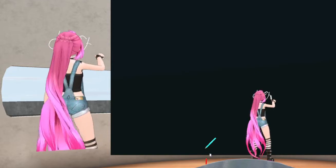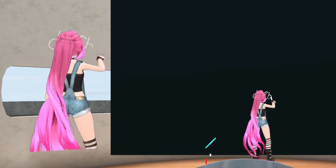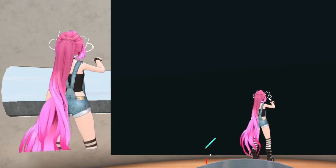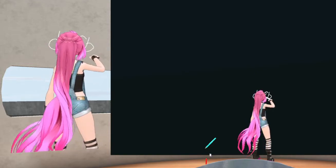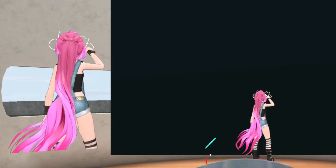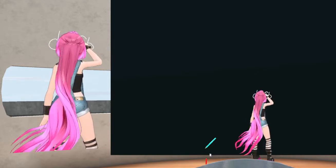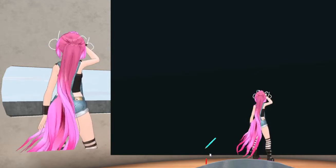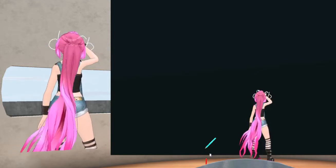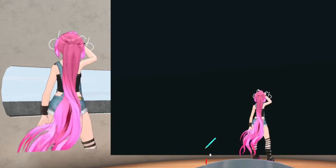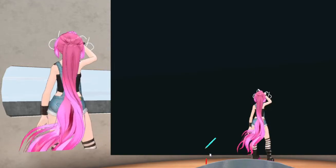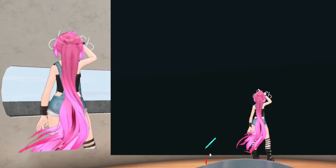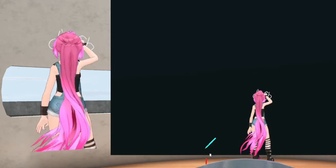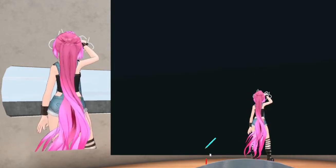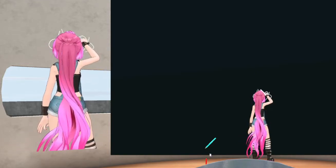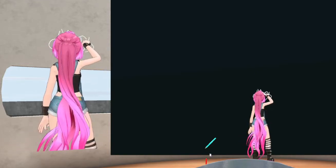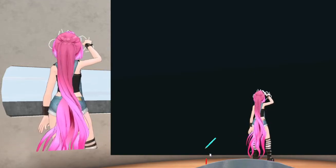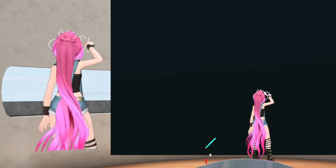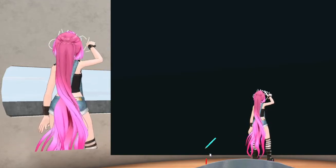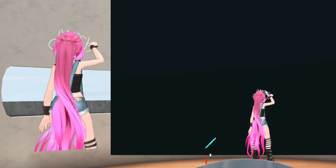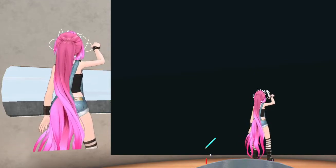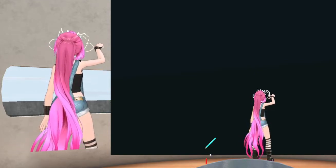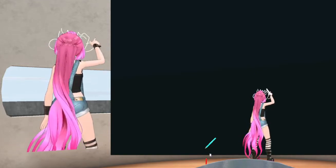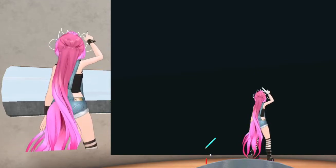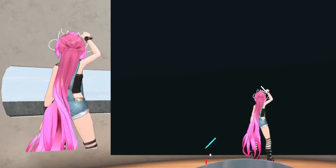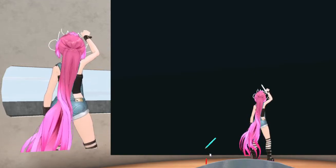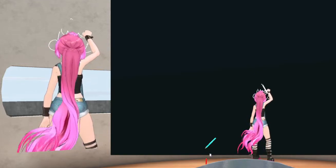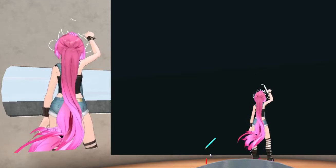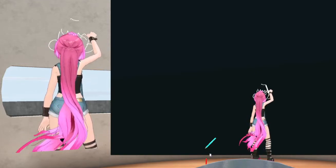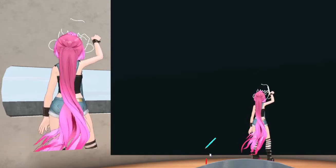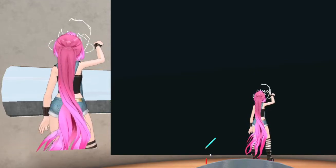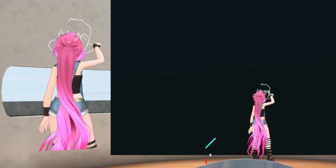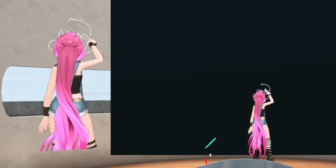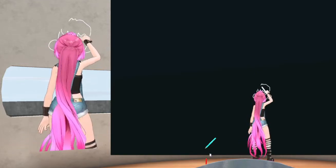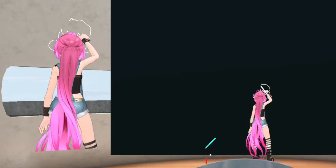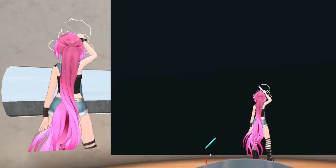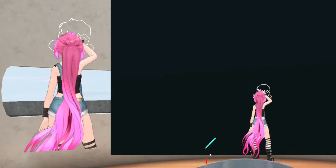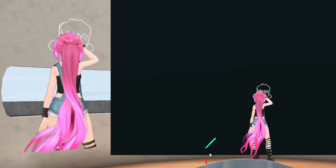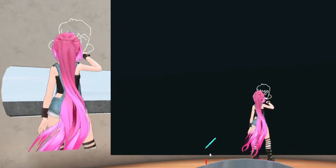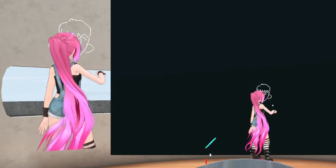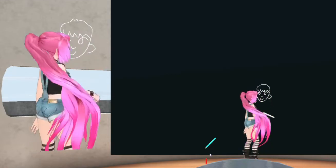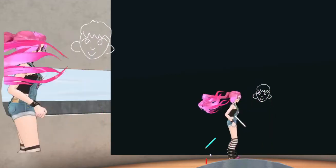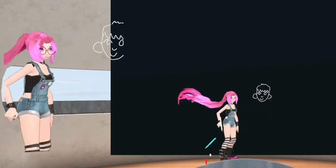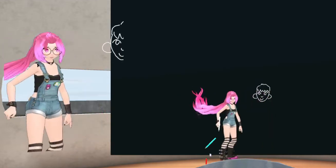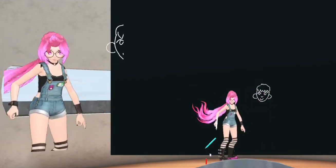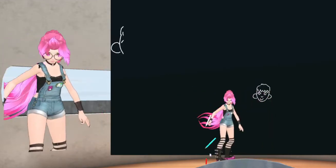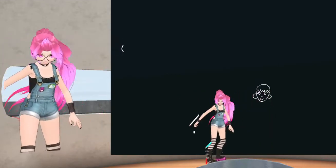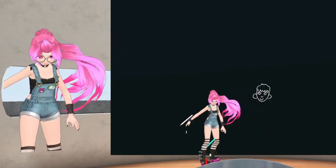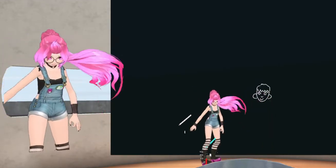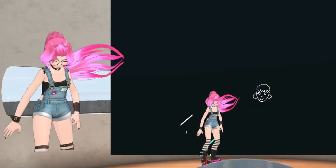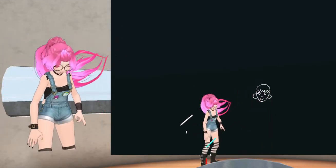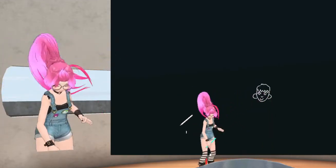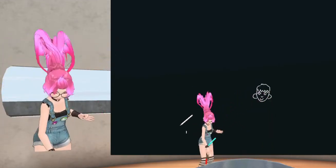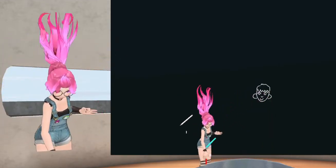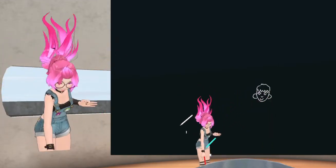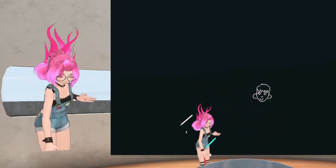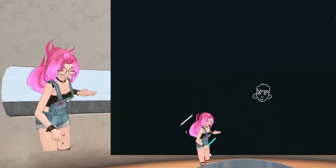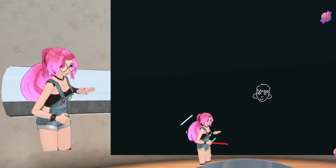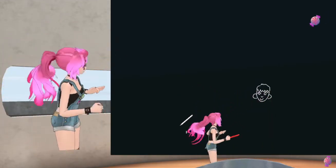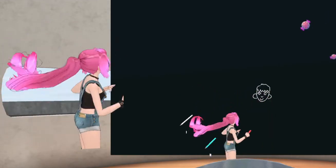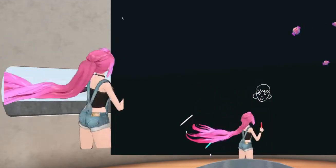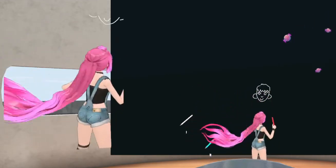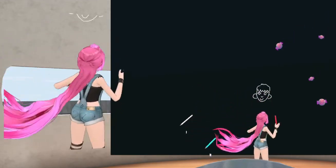These are the ears and like hair. Like the top of their head. Okay. Check it